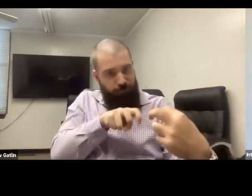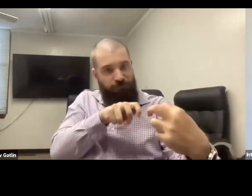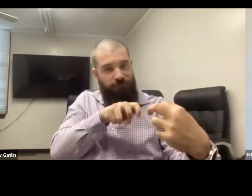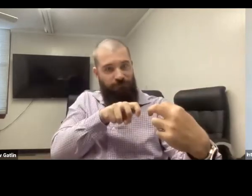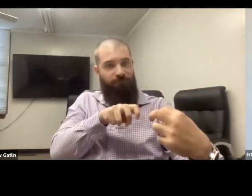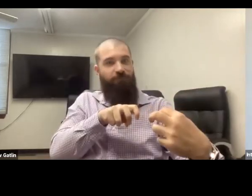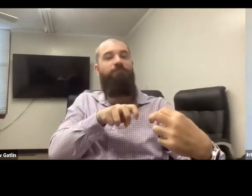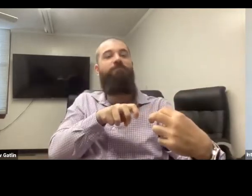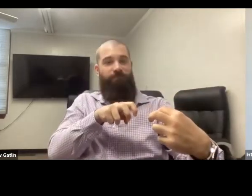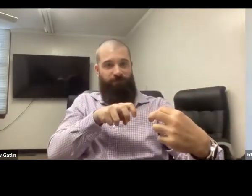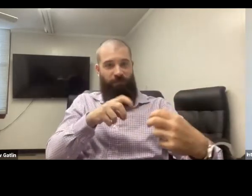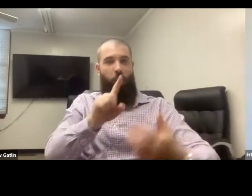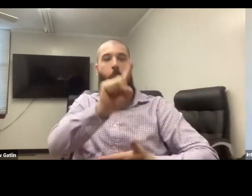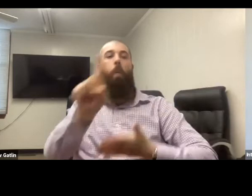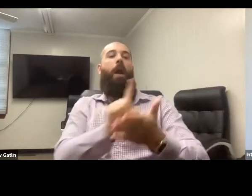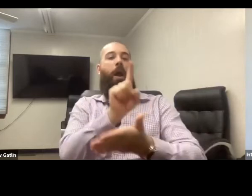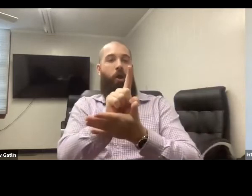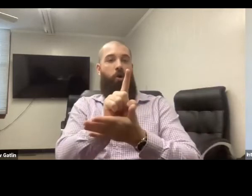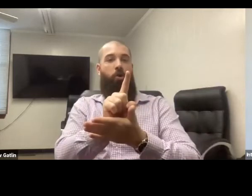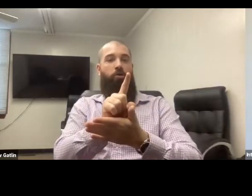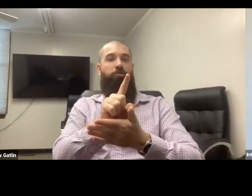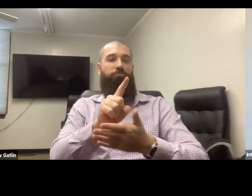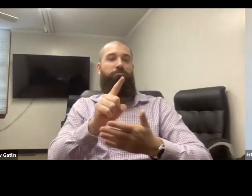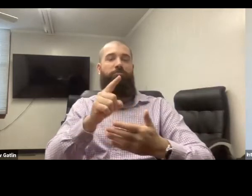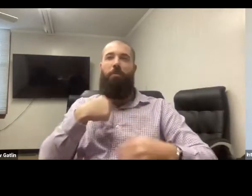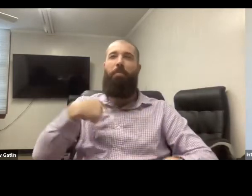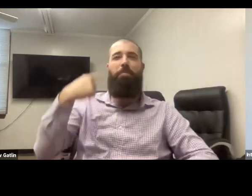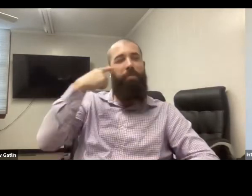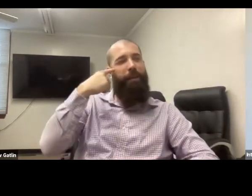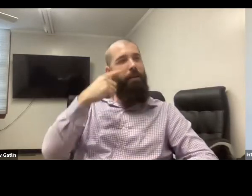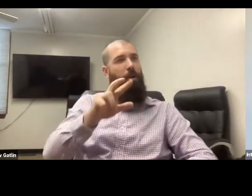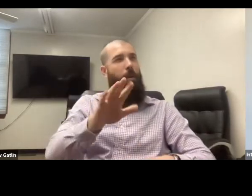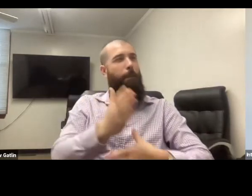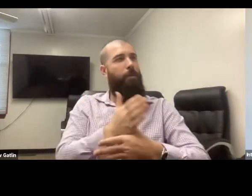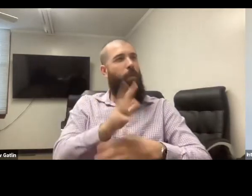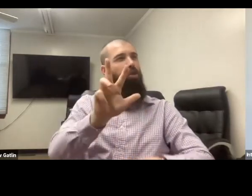But the speech therapist came to my house and we sat down for an hour.